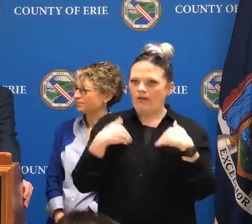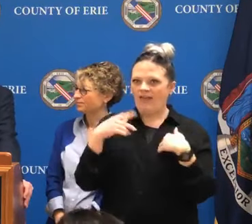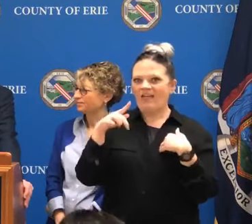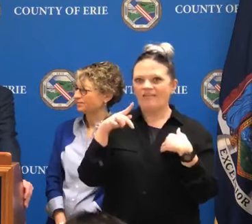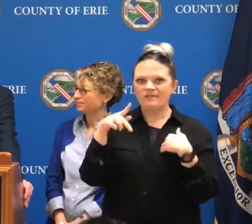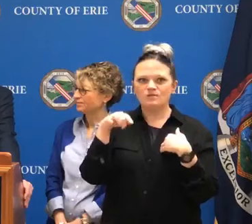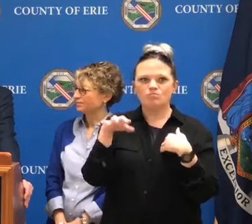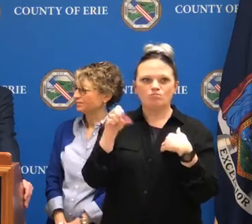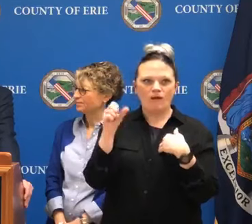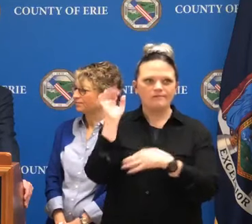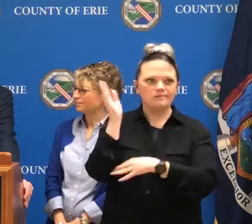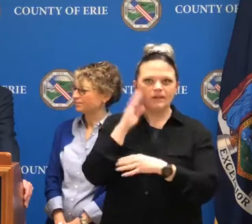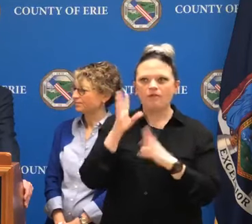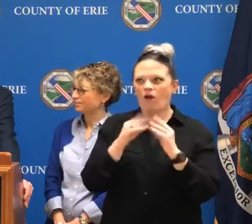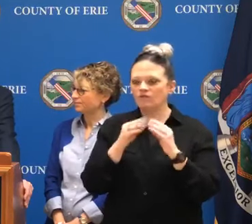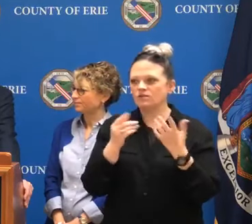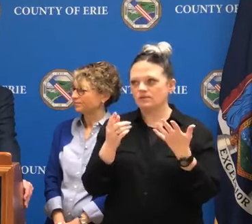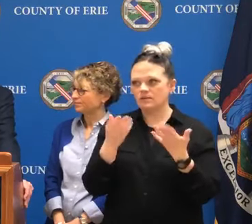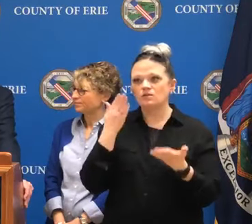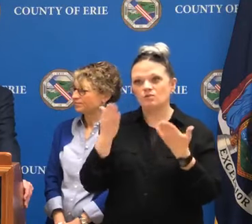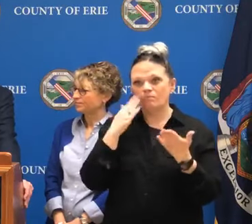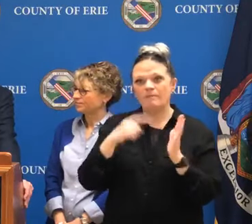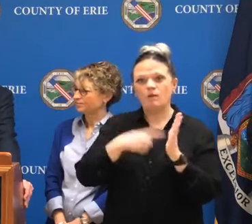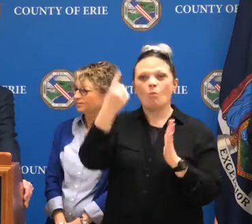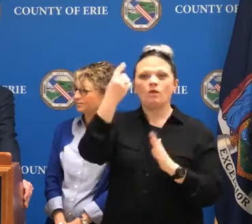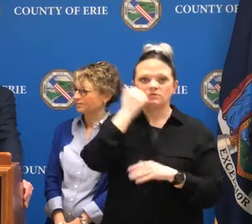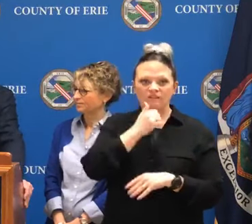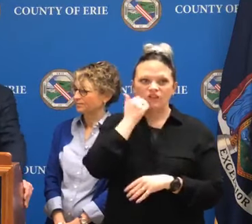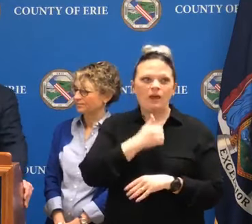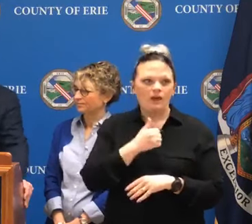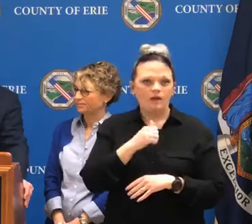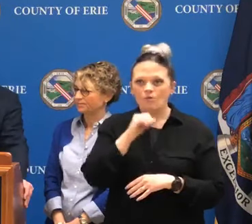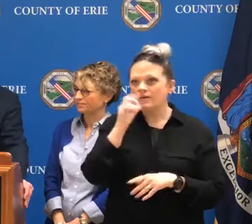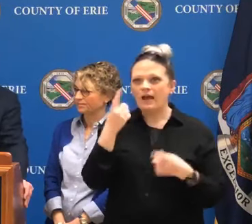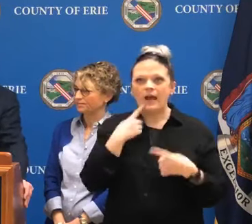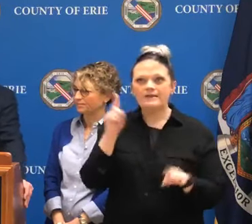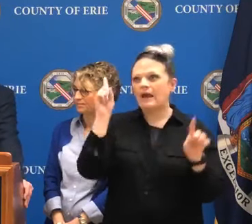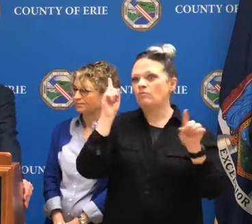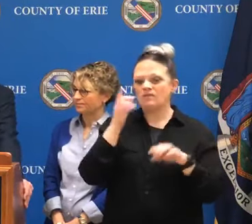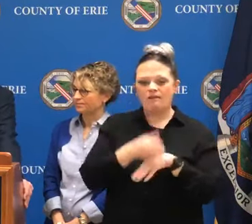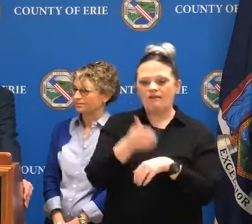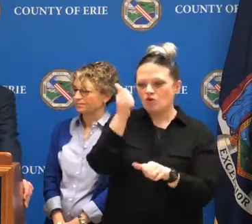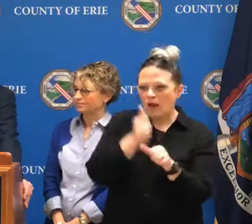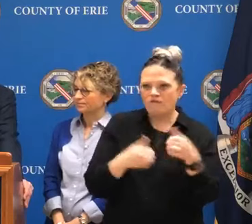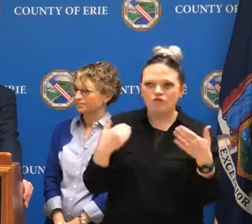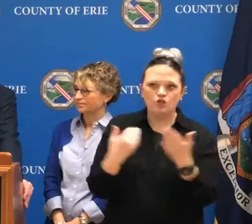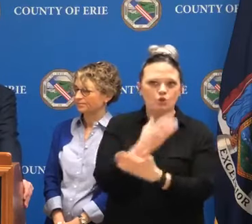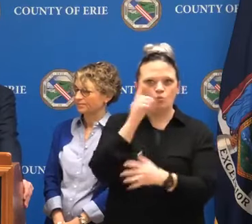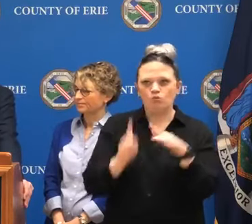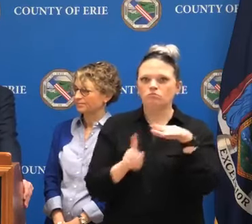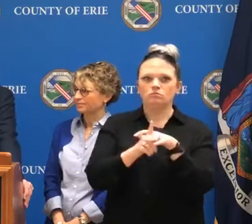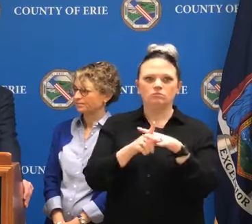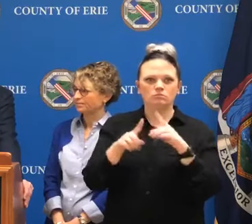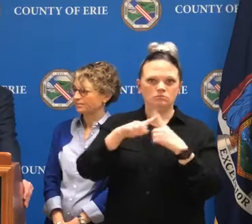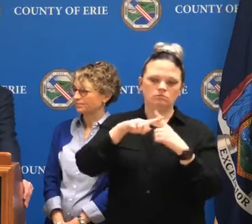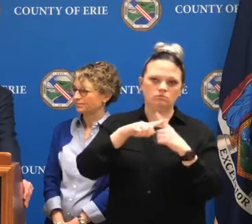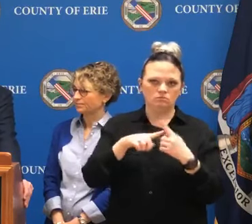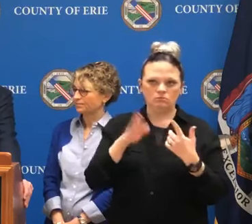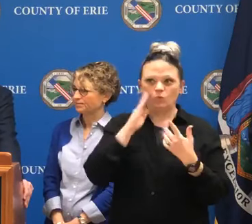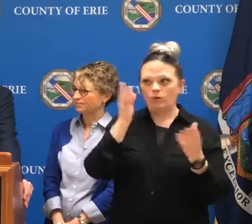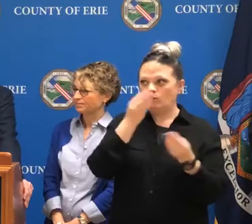announce every single one. So we'll probably be doing this on a once-a-day basis. We would not announce after every new case. And we'll provide as much date detail